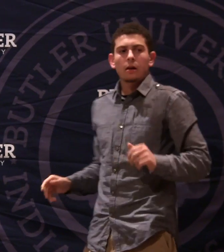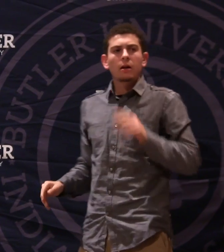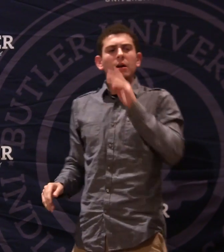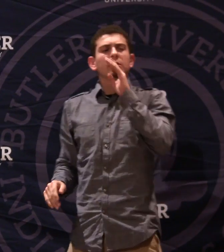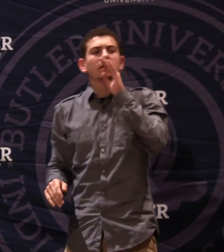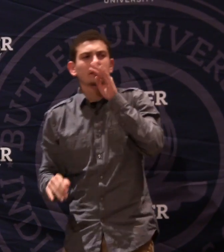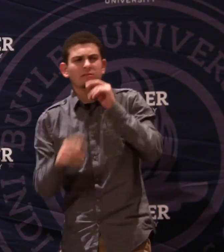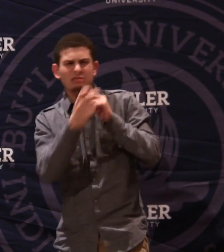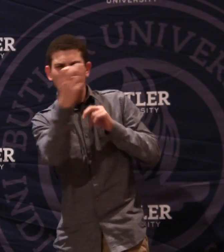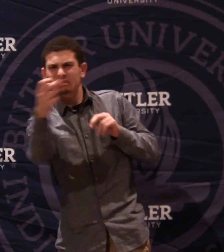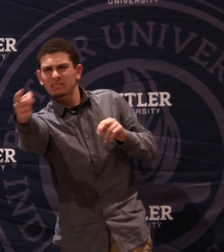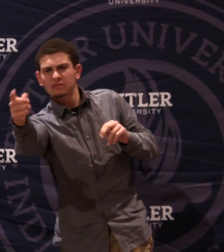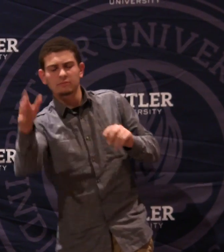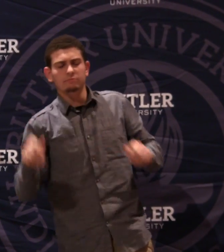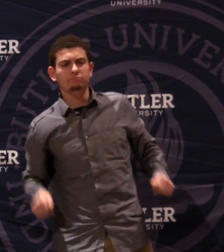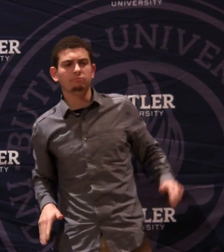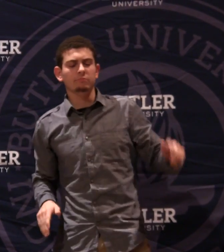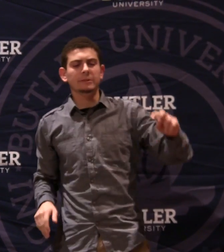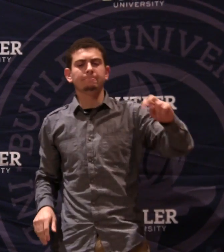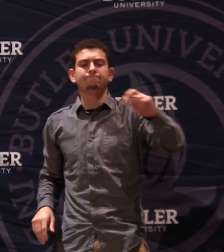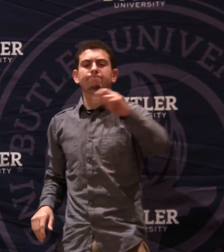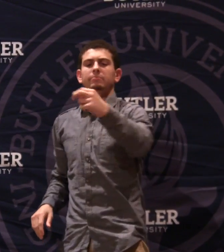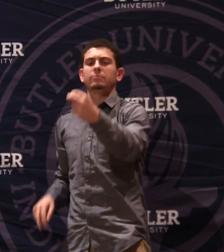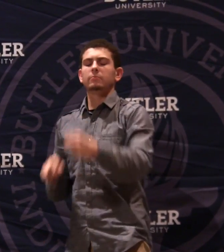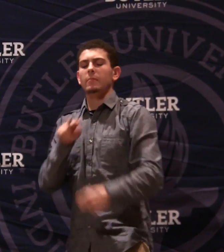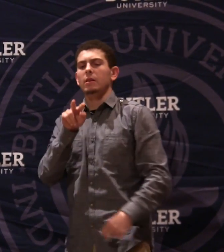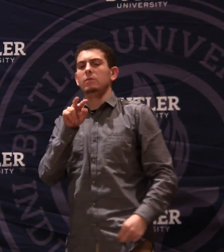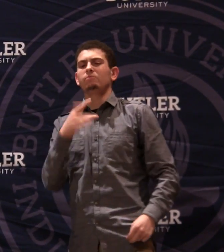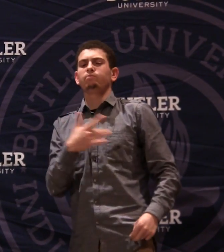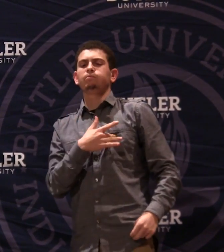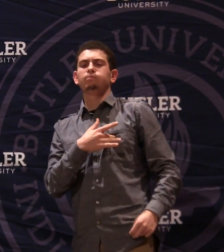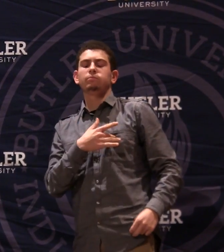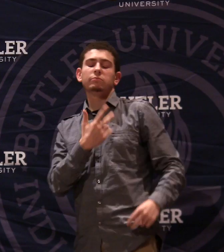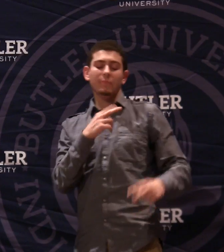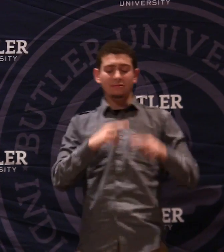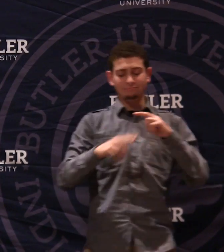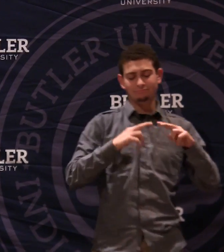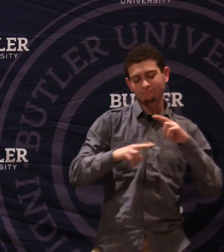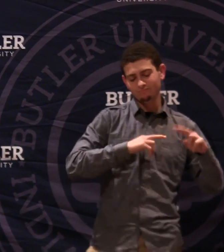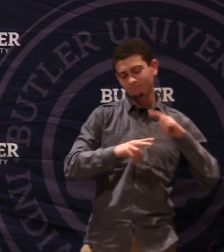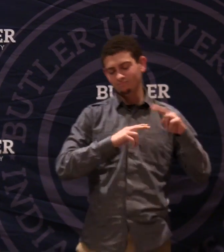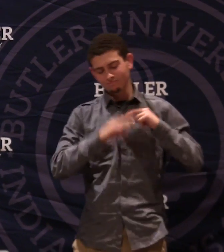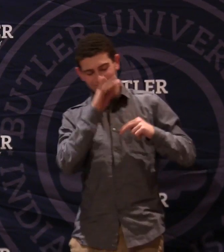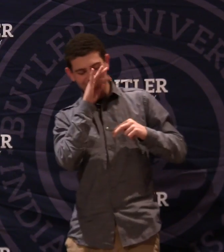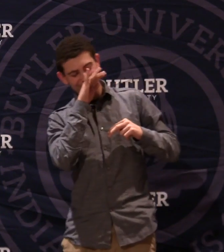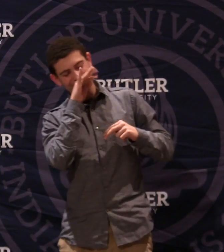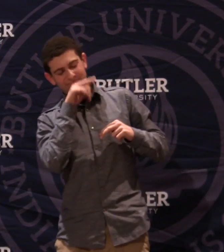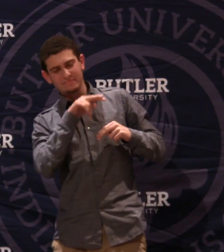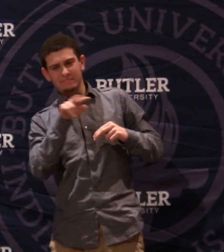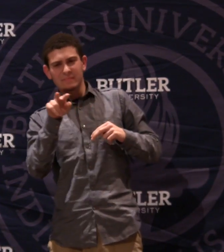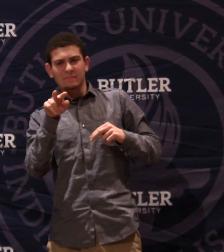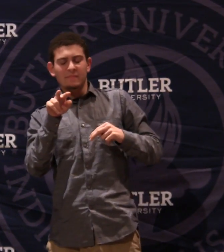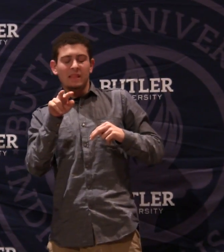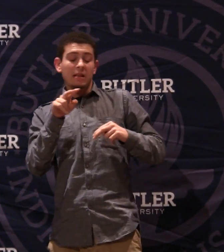man in a wheelchair. He directs him to sit in the chairs until it's his turn while he finishes up with his